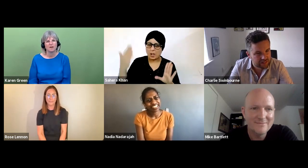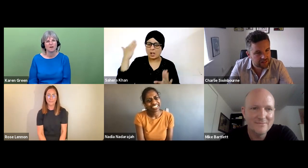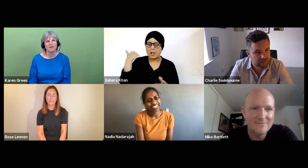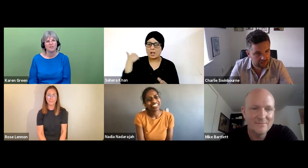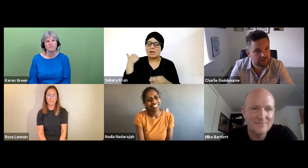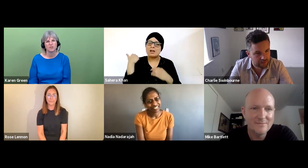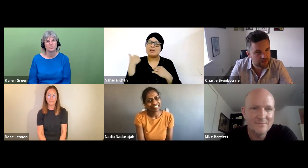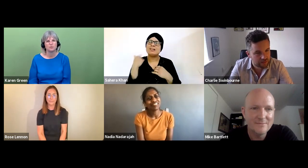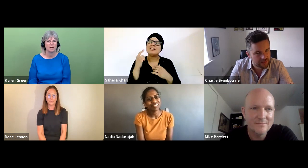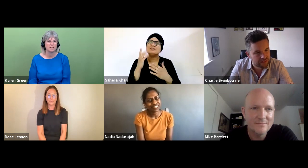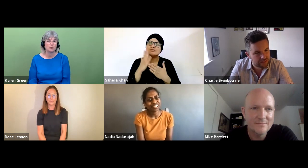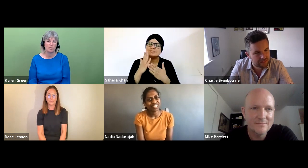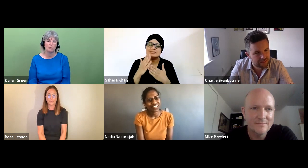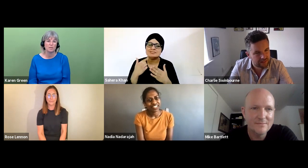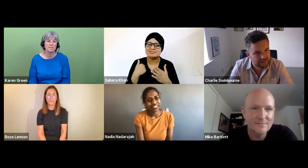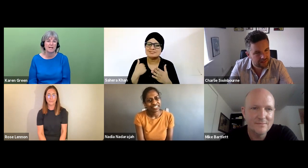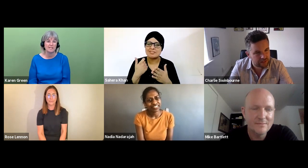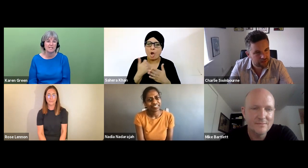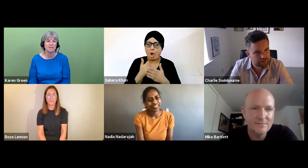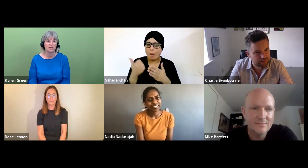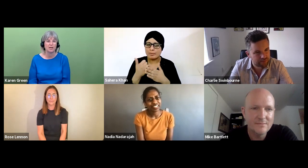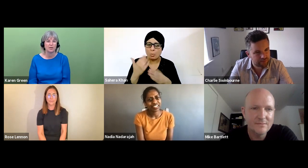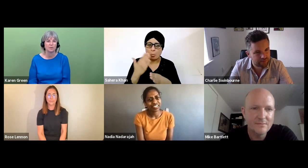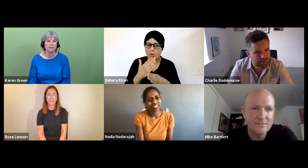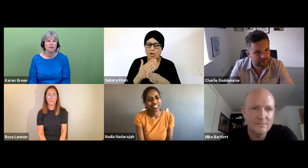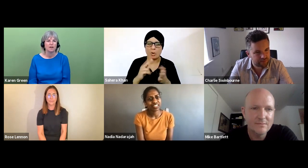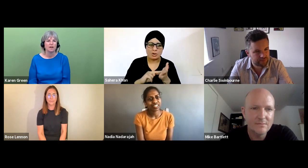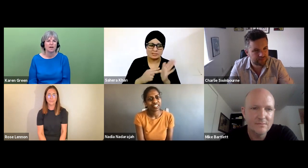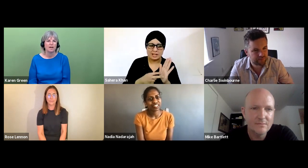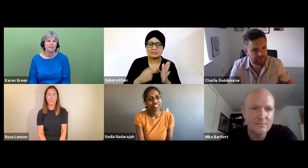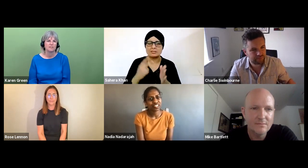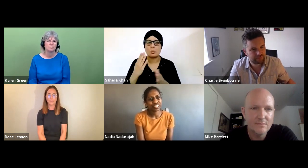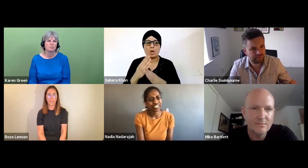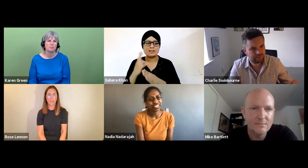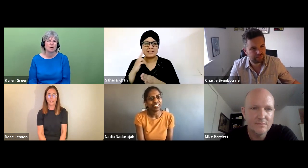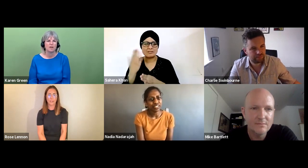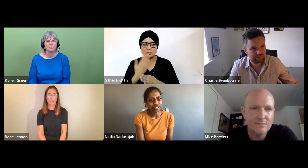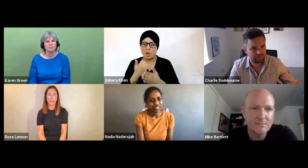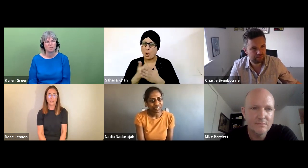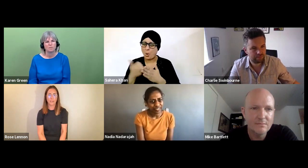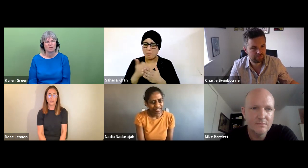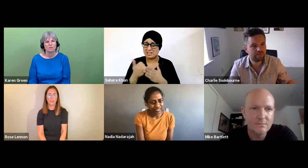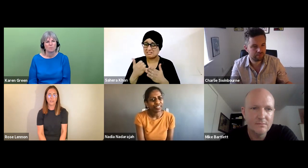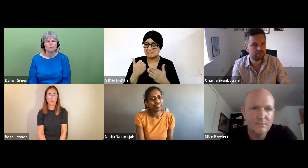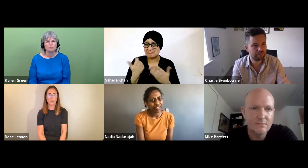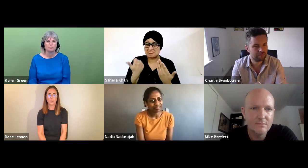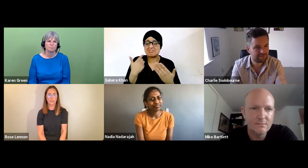I started writing probably more than 10 years ago now, and my